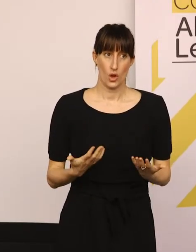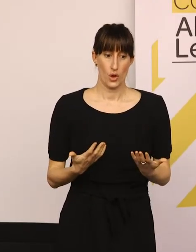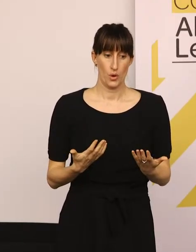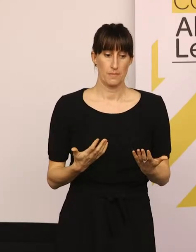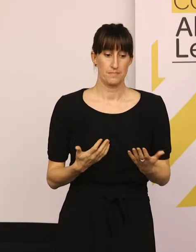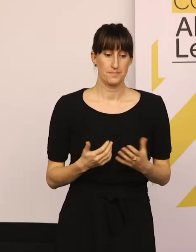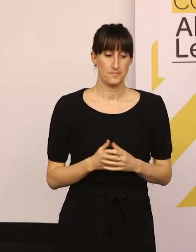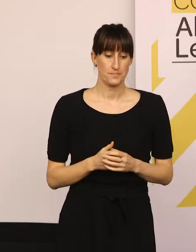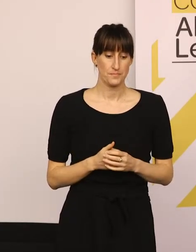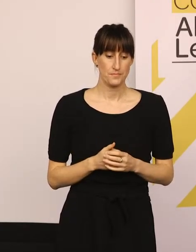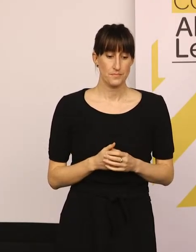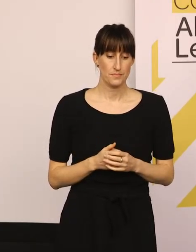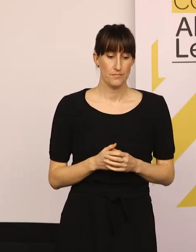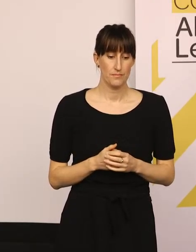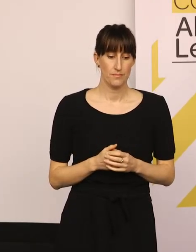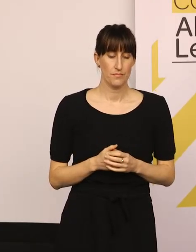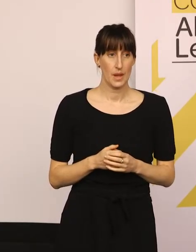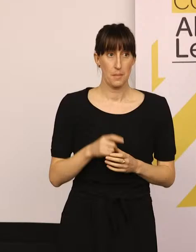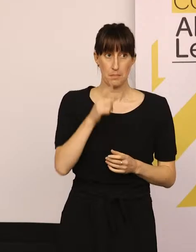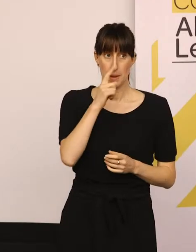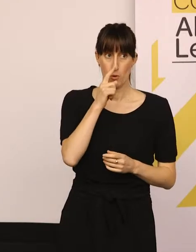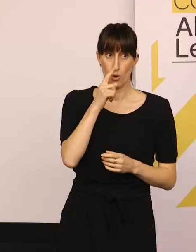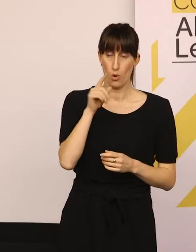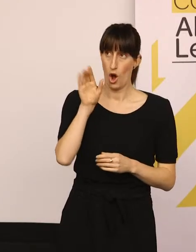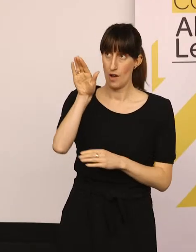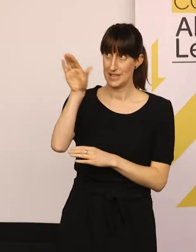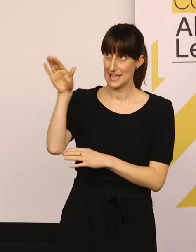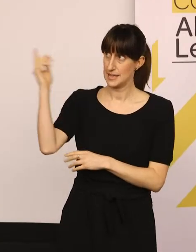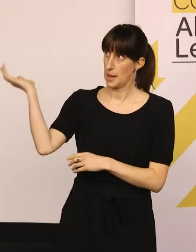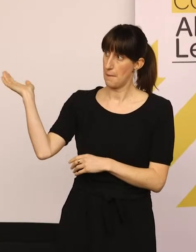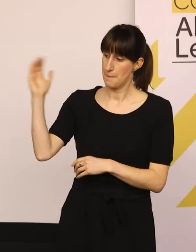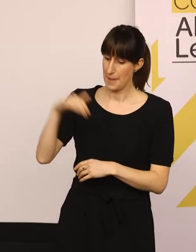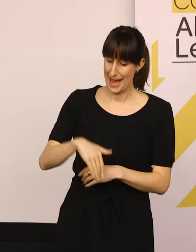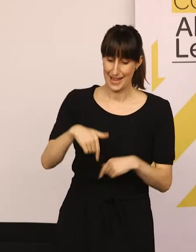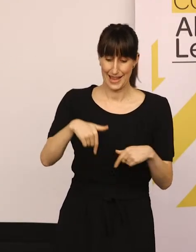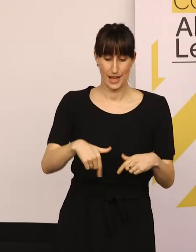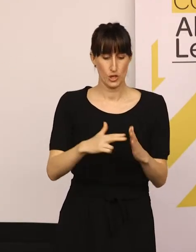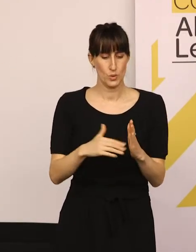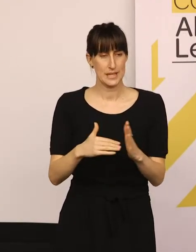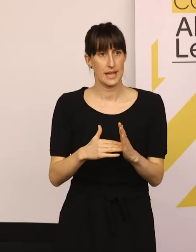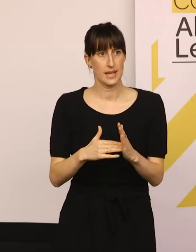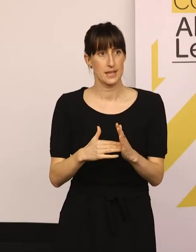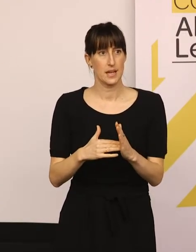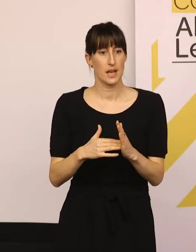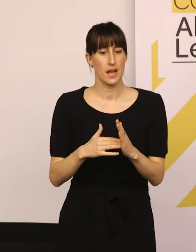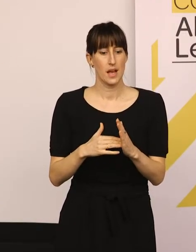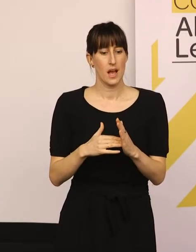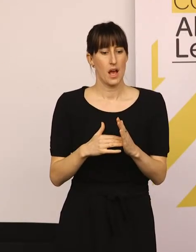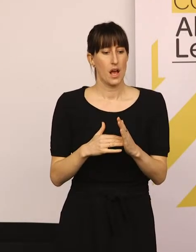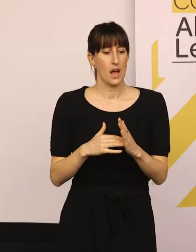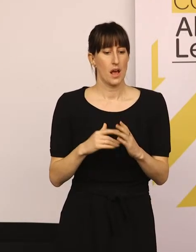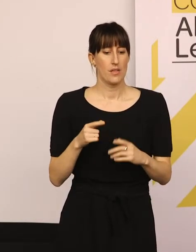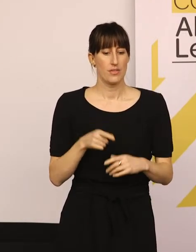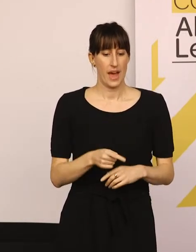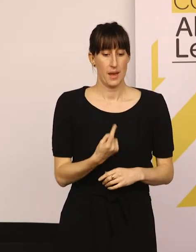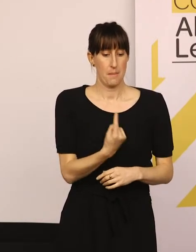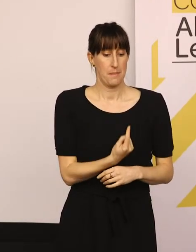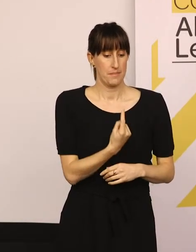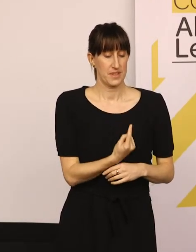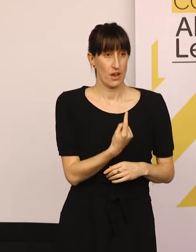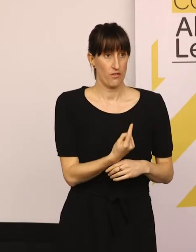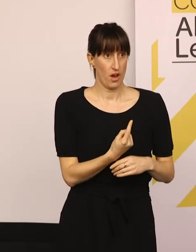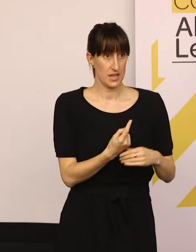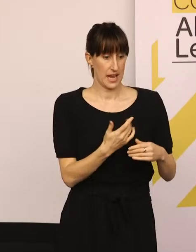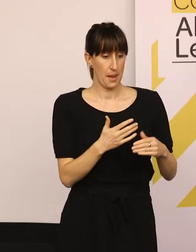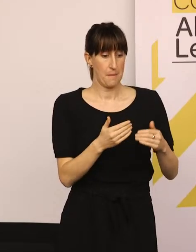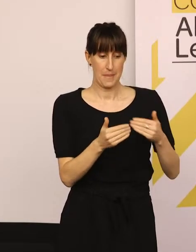is people coming in across the border who are in managed isolation won't be able to attend any event with a lot of people.